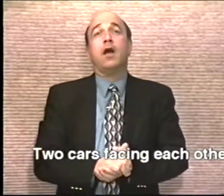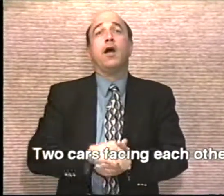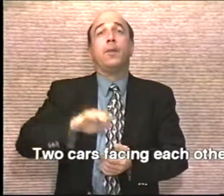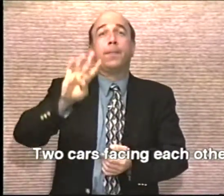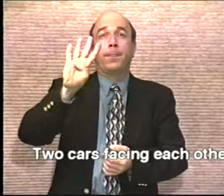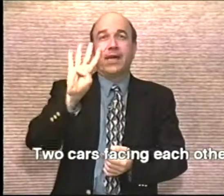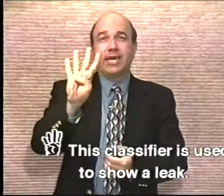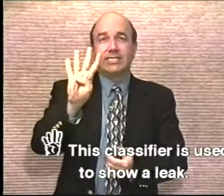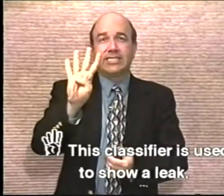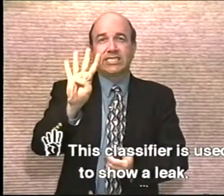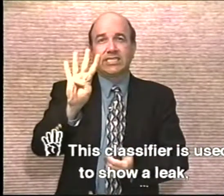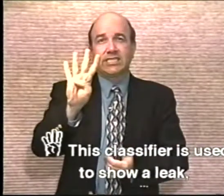This